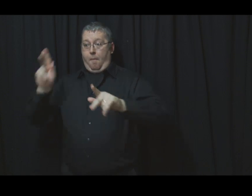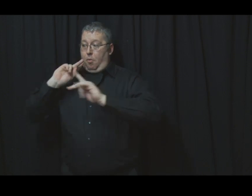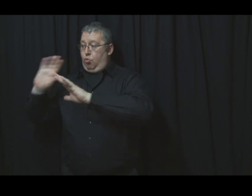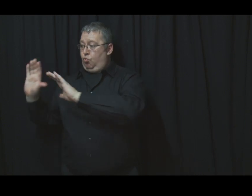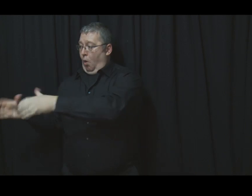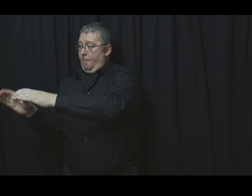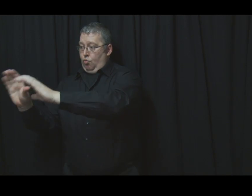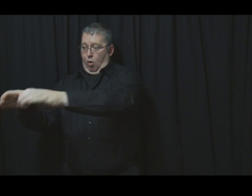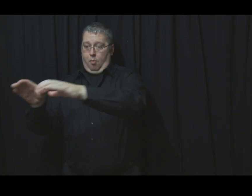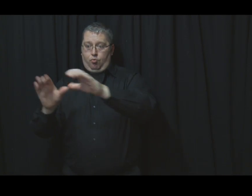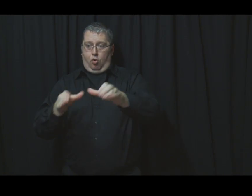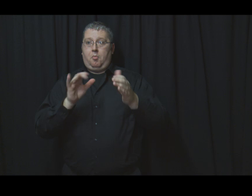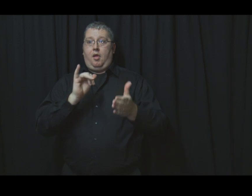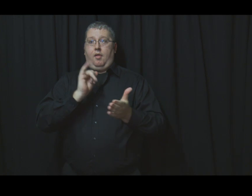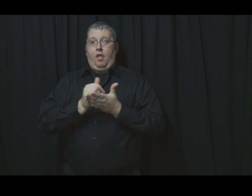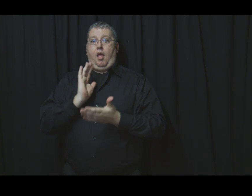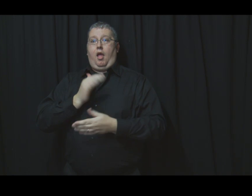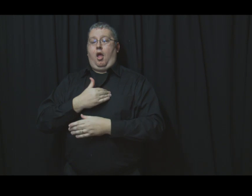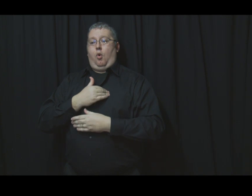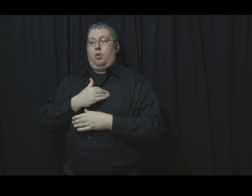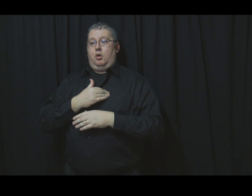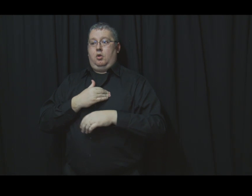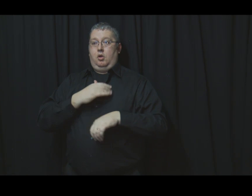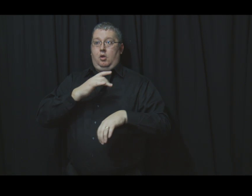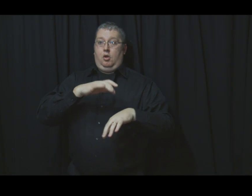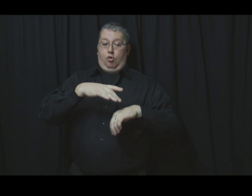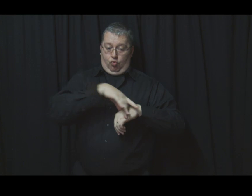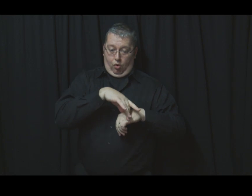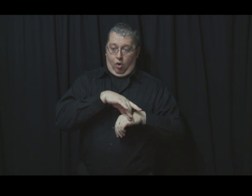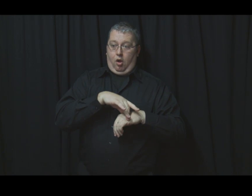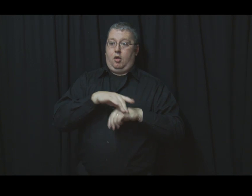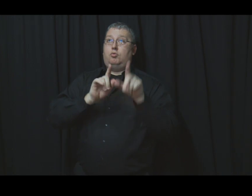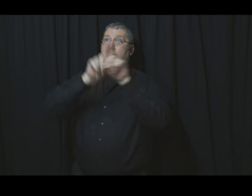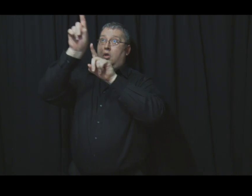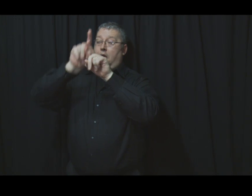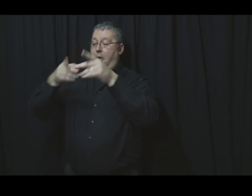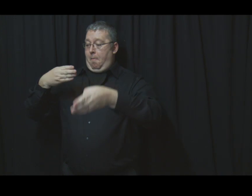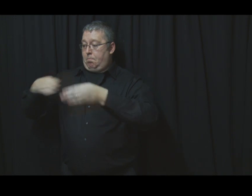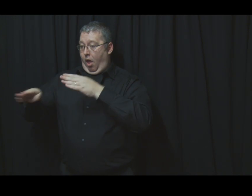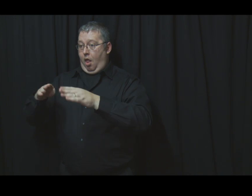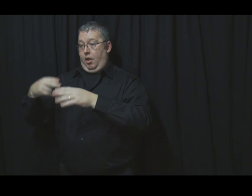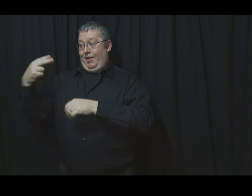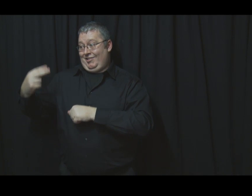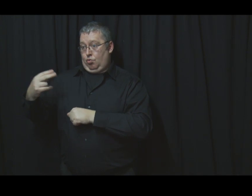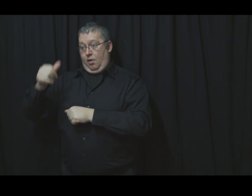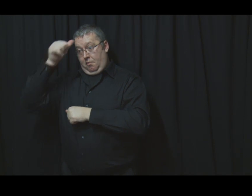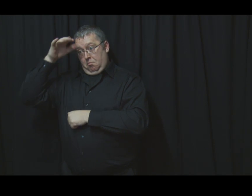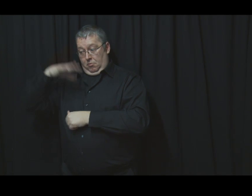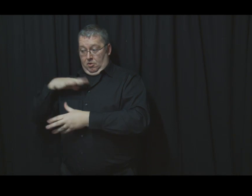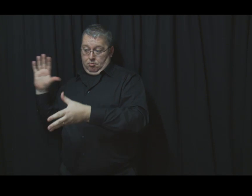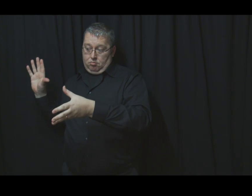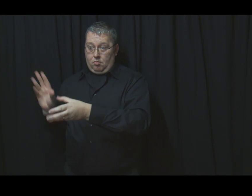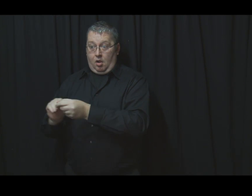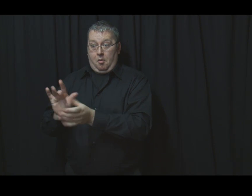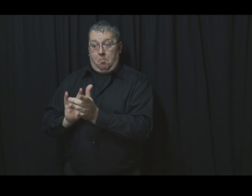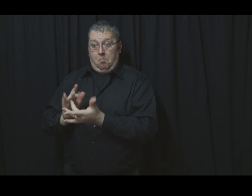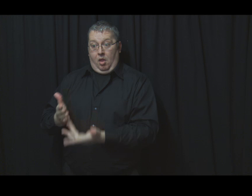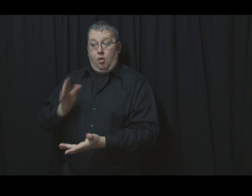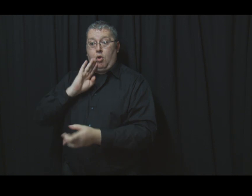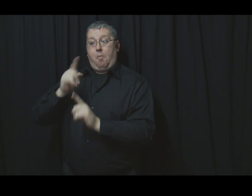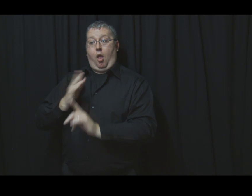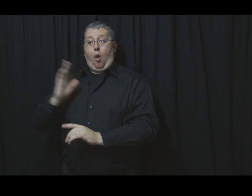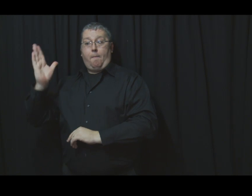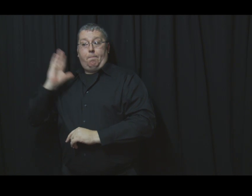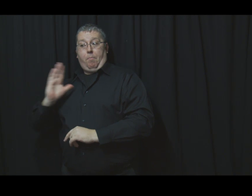So this is the geological, astronomical, anthropological, biological history as recorded in the Bible. So this is concerning what happened in the past